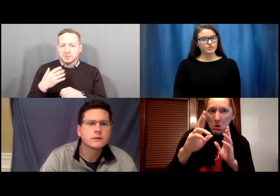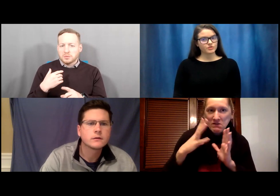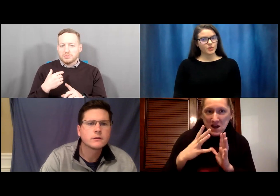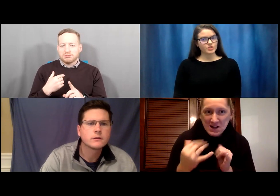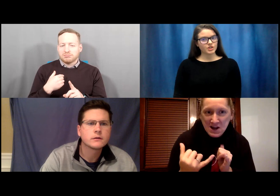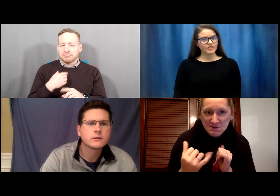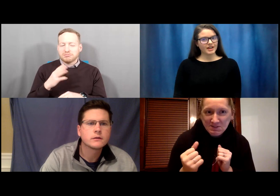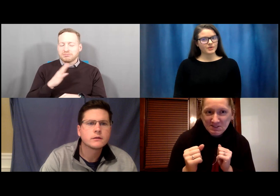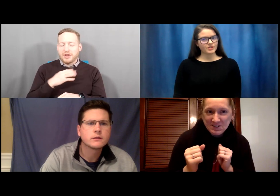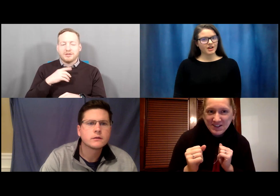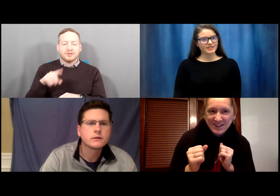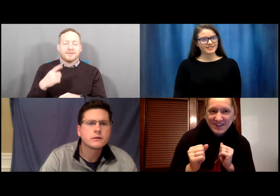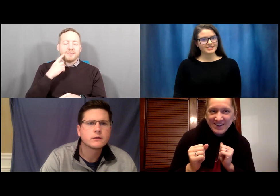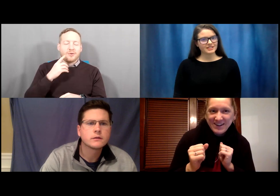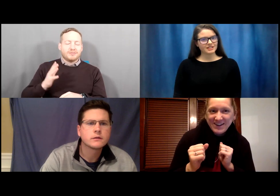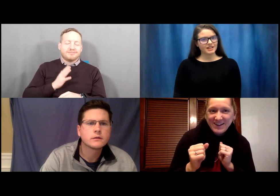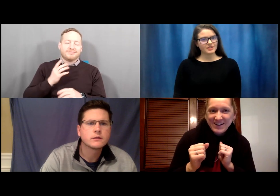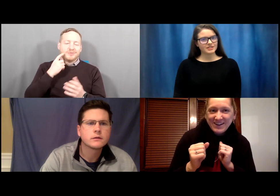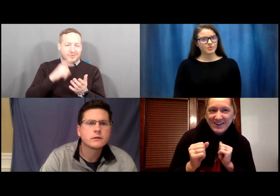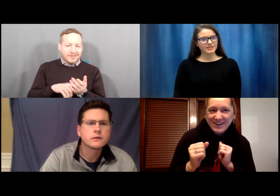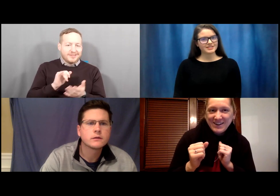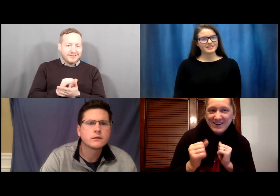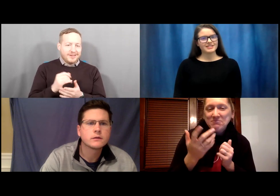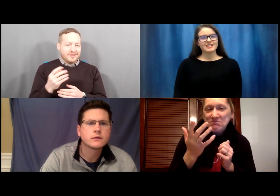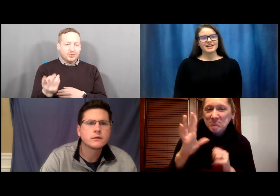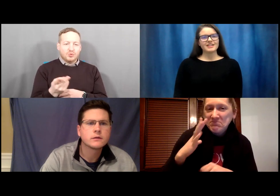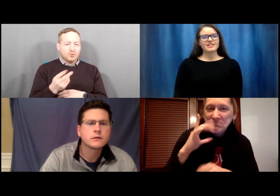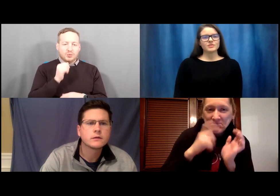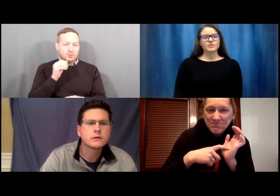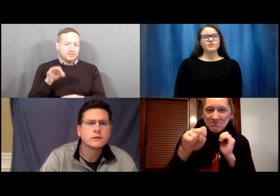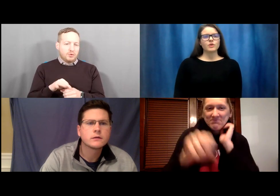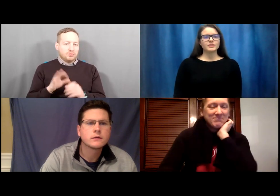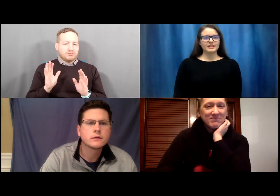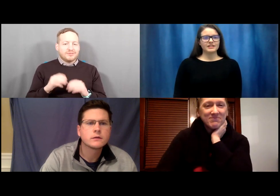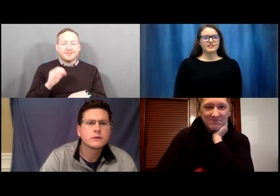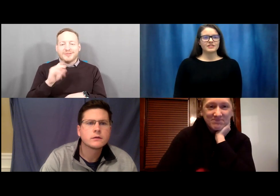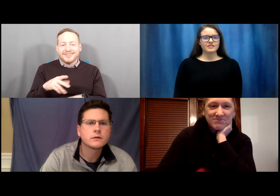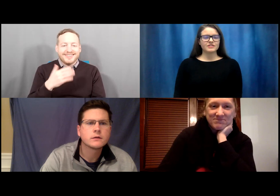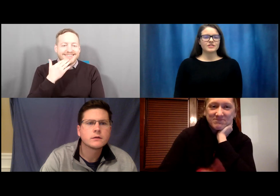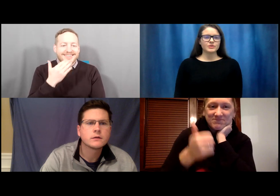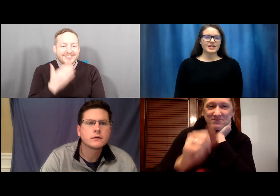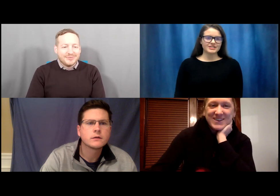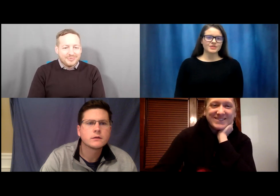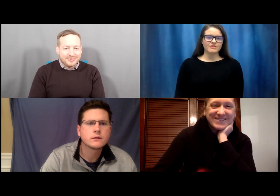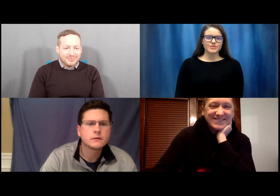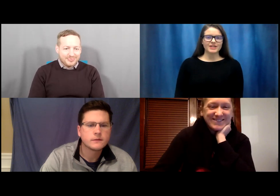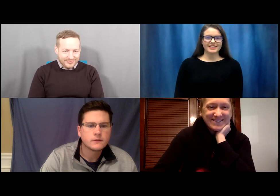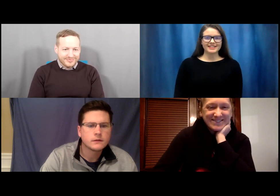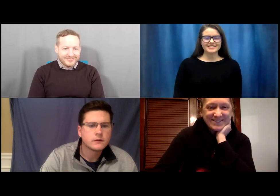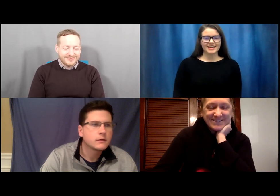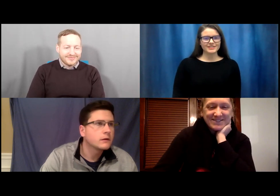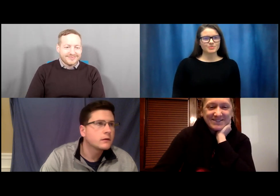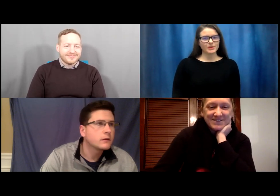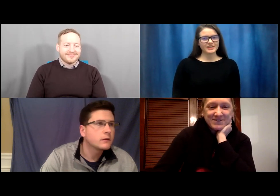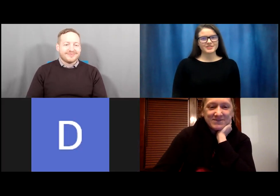supposed to vote on that or not. Is it allowed at this point? I think formally, yes, you haven't been